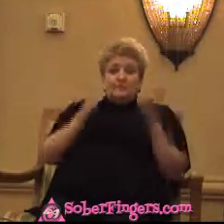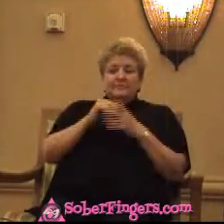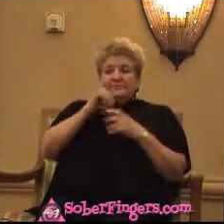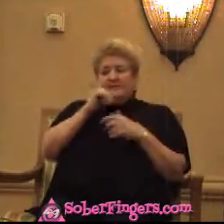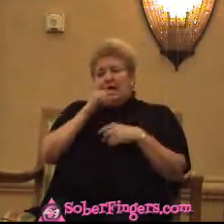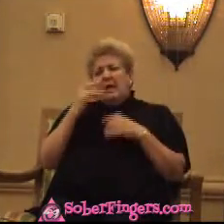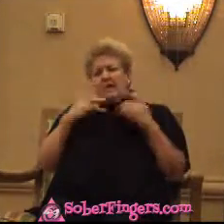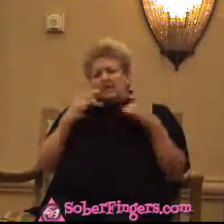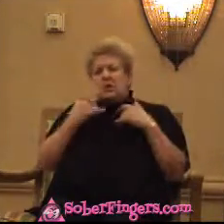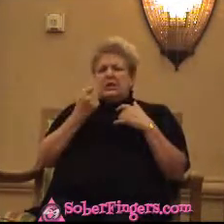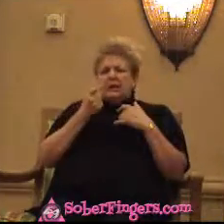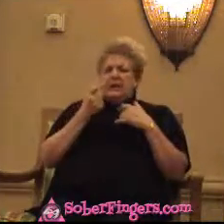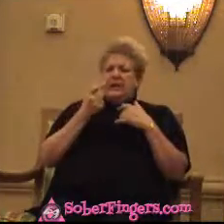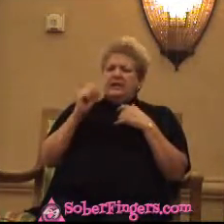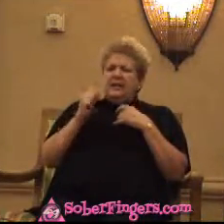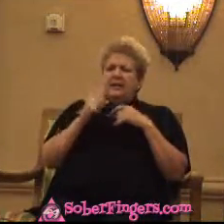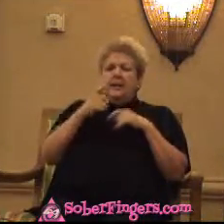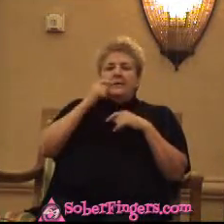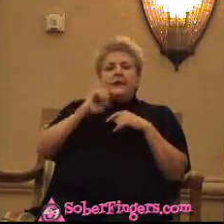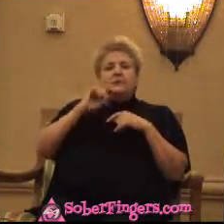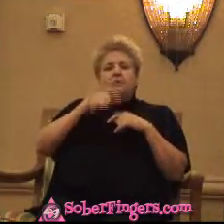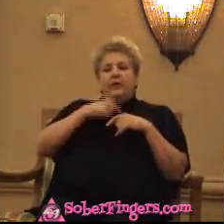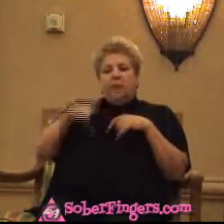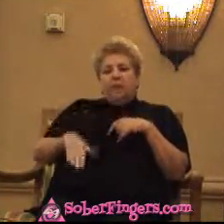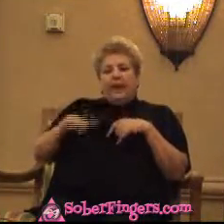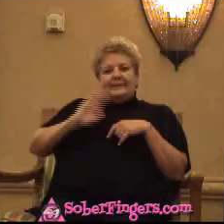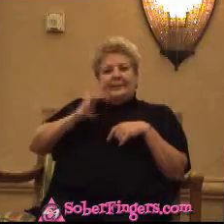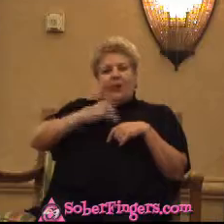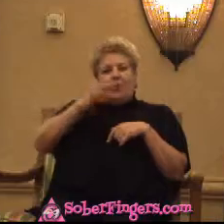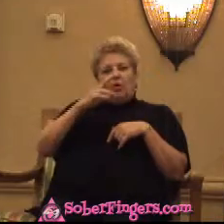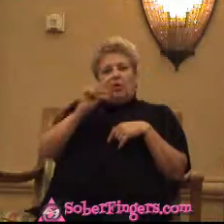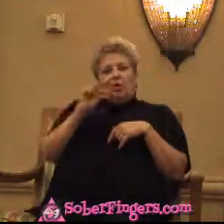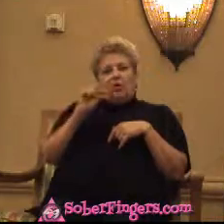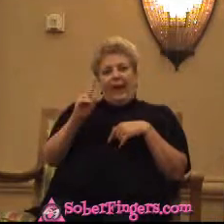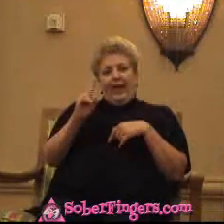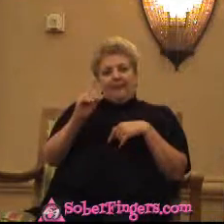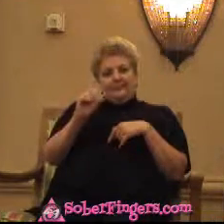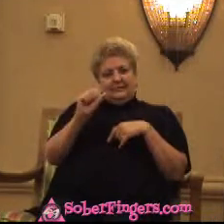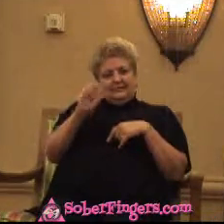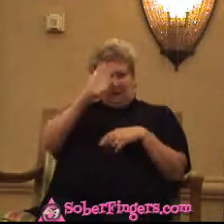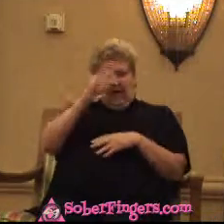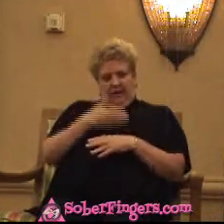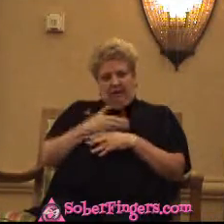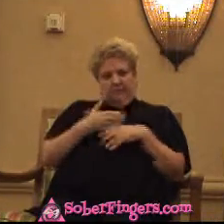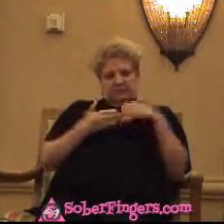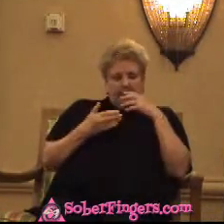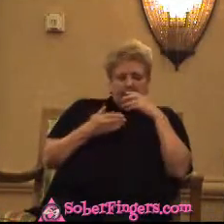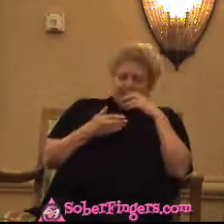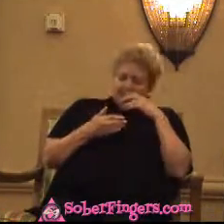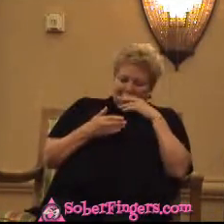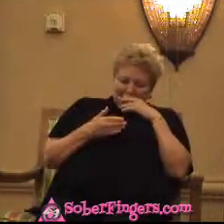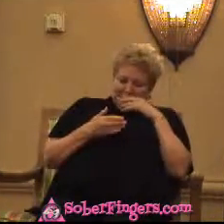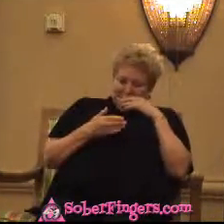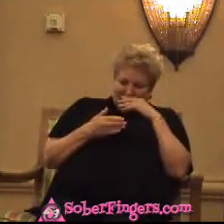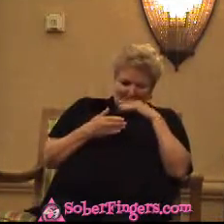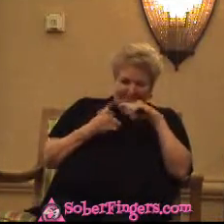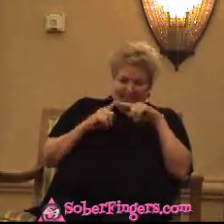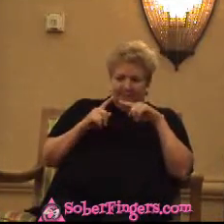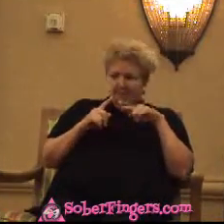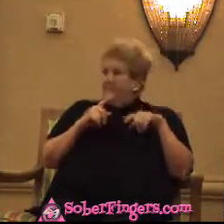bit. Because we're raising our grandson. I'll get into that in a minute. But you know what? Hey, I'm 75 years old. One of these days I'm going to figure out